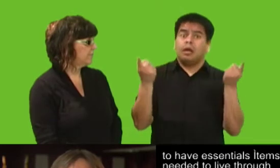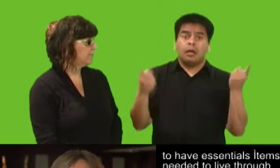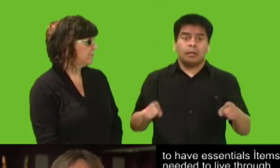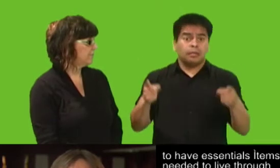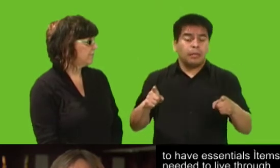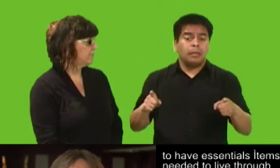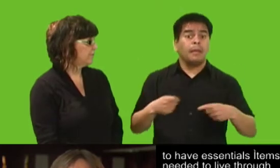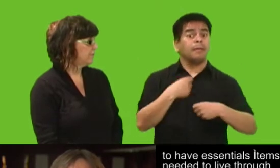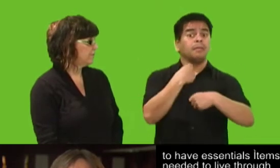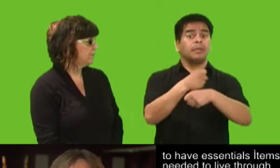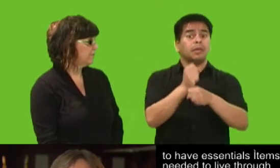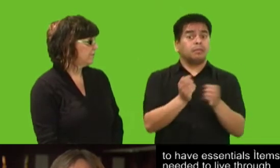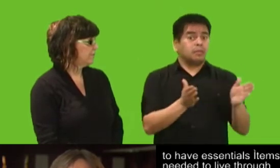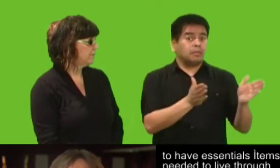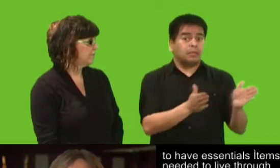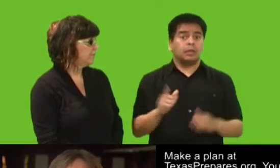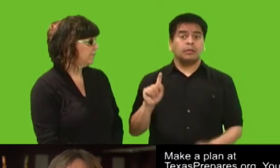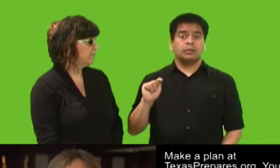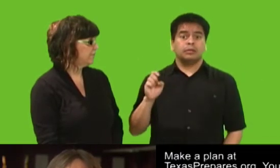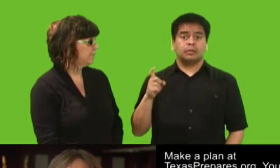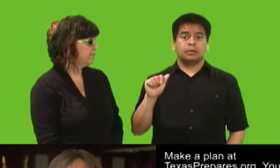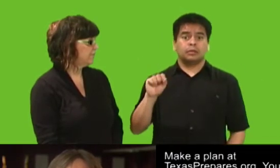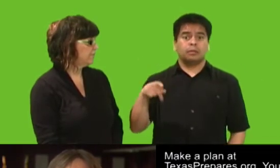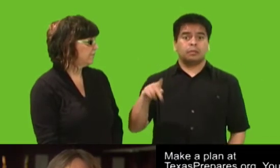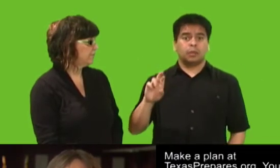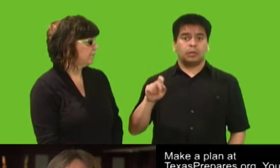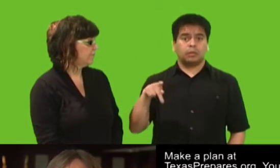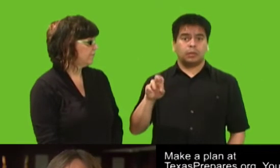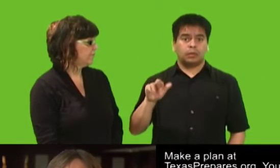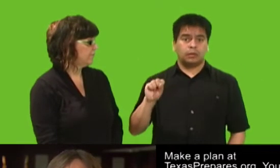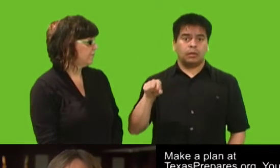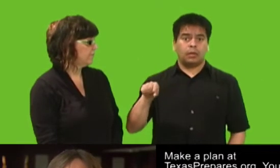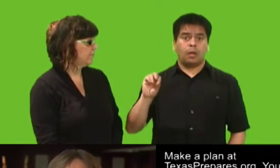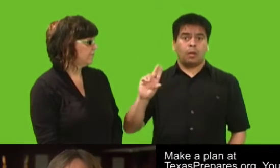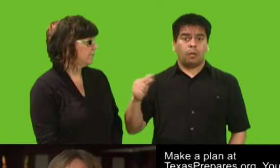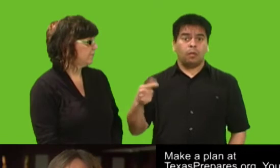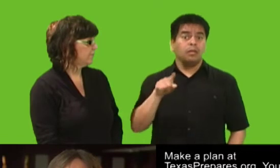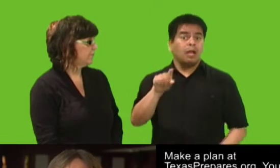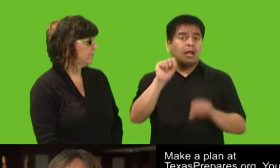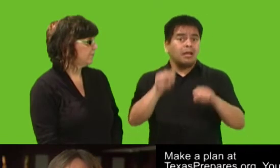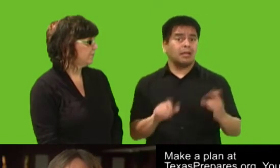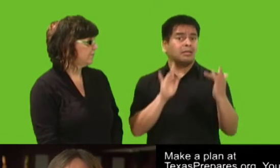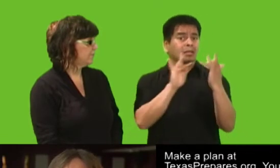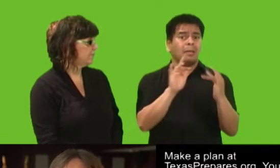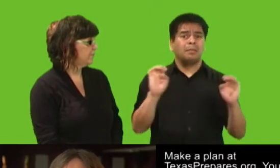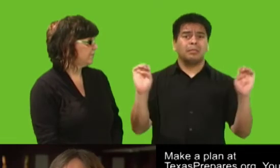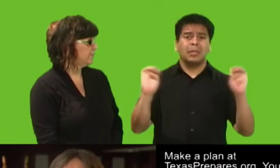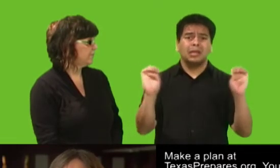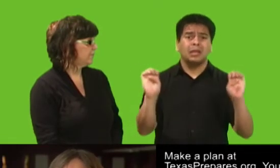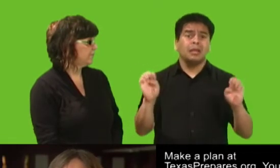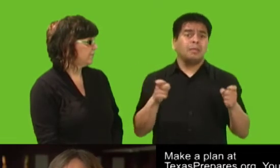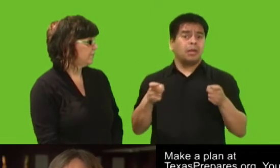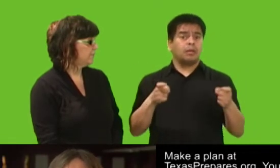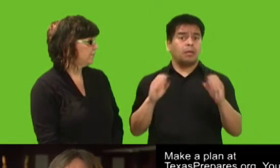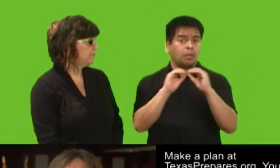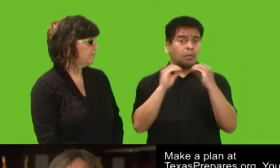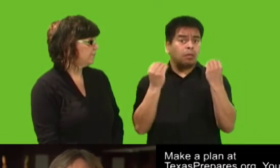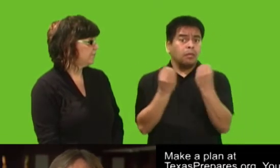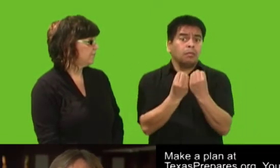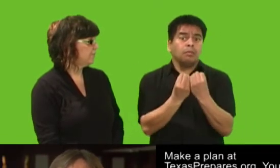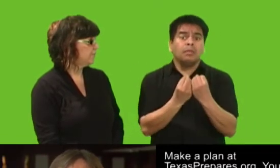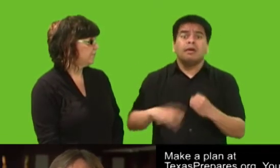get credible information during the crisis. Make a plan at texasprepares.org. You can also contact emergency